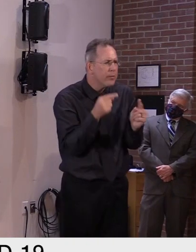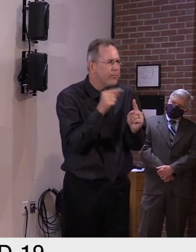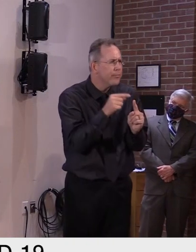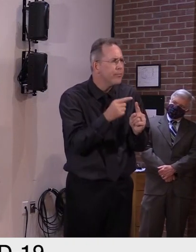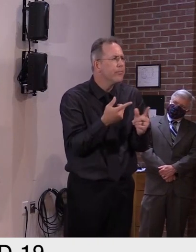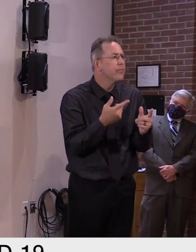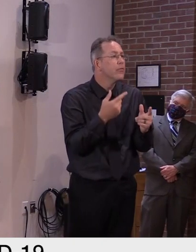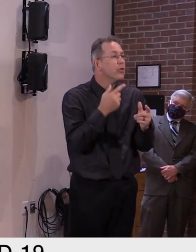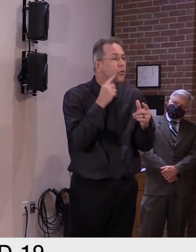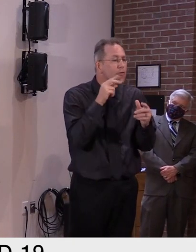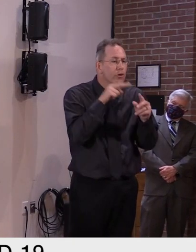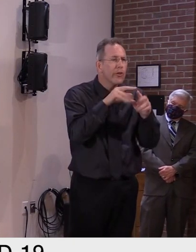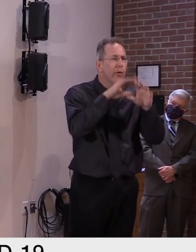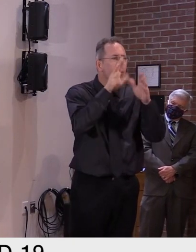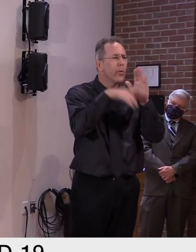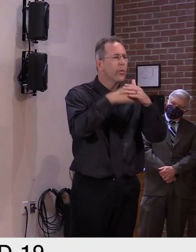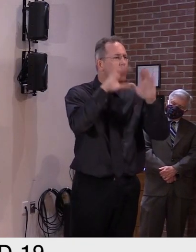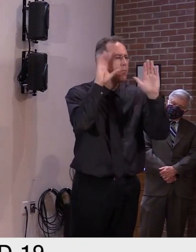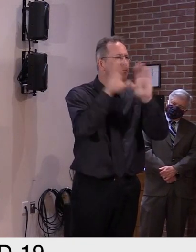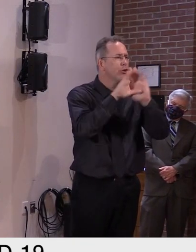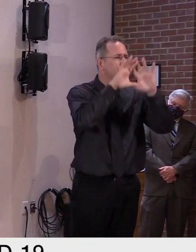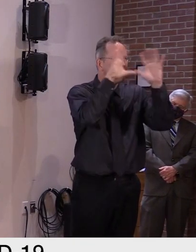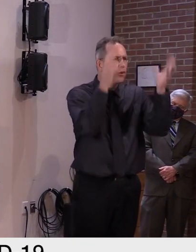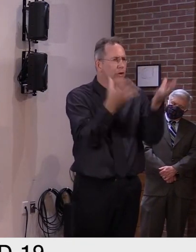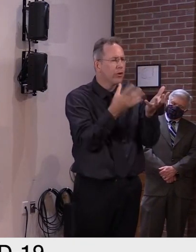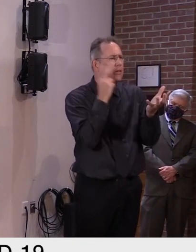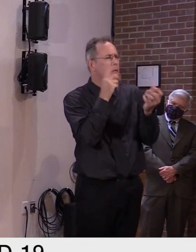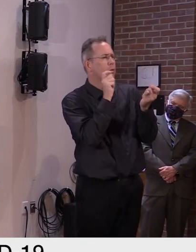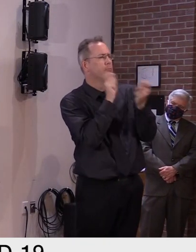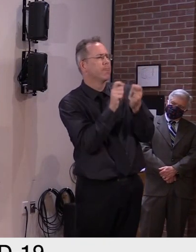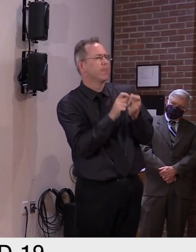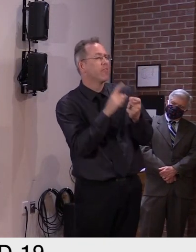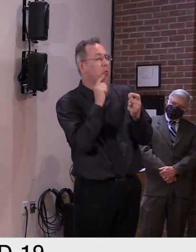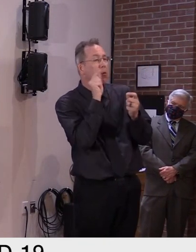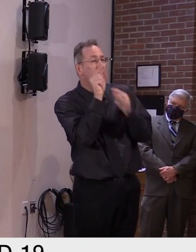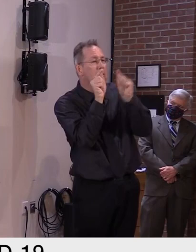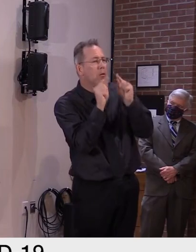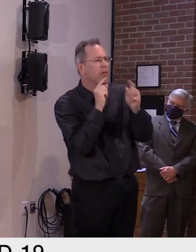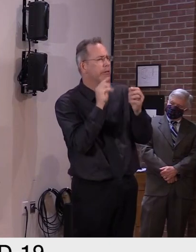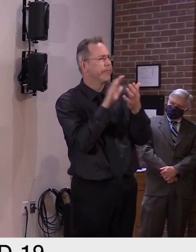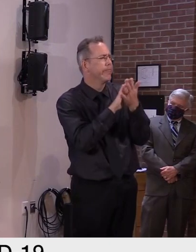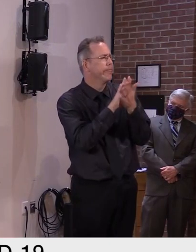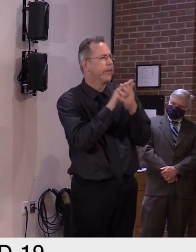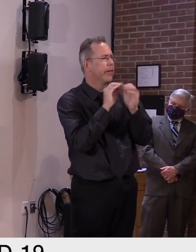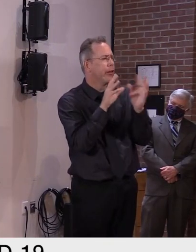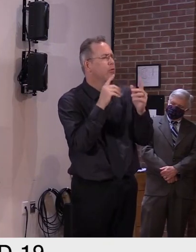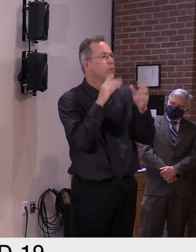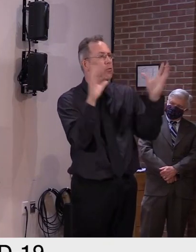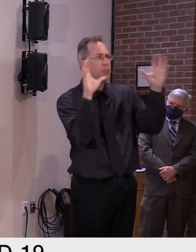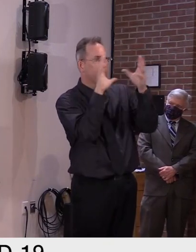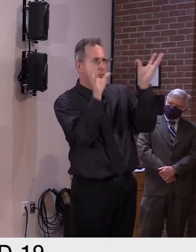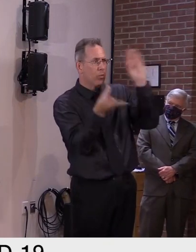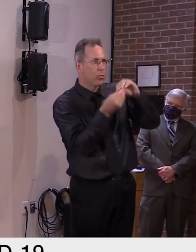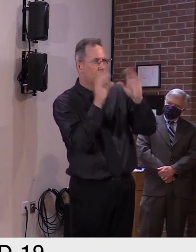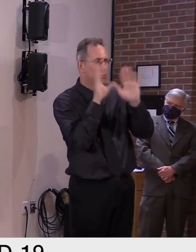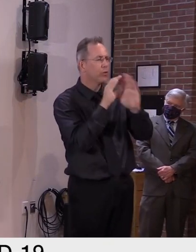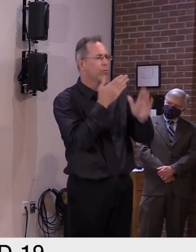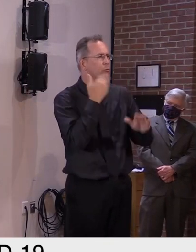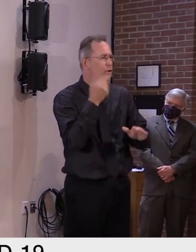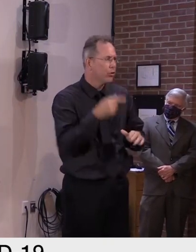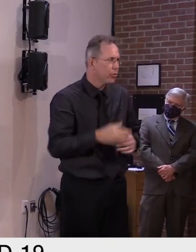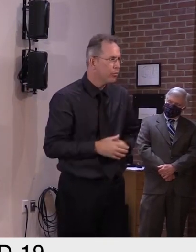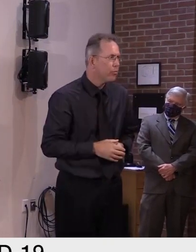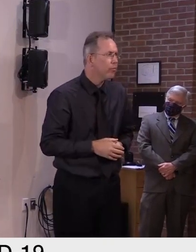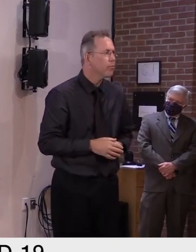include that in our update. Okay, thanks everyone. Andrew, I just want